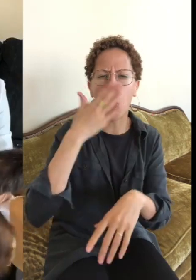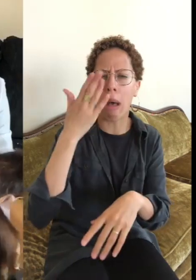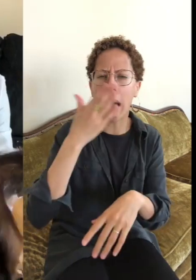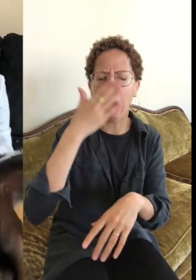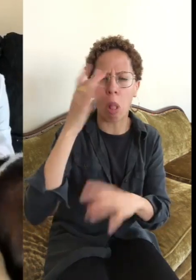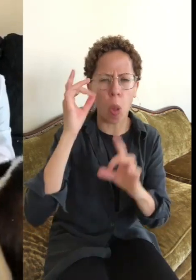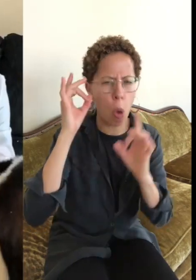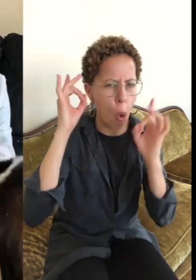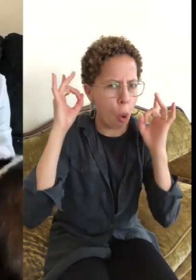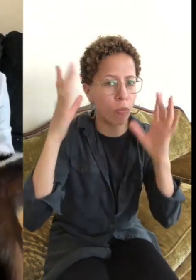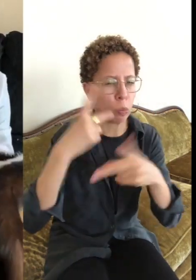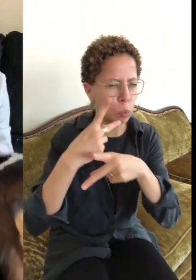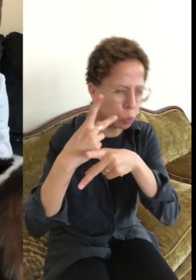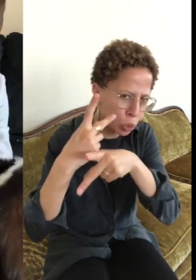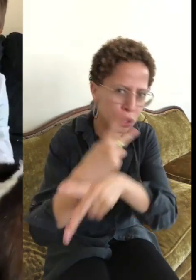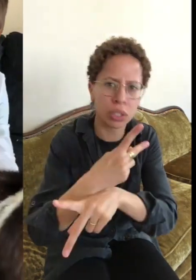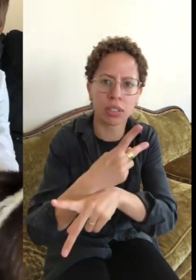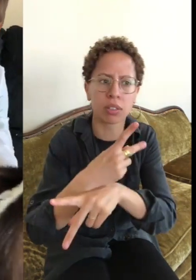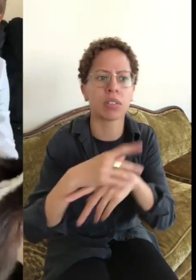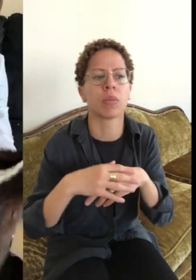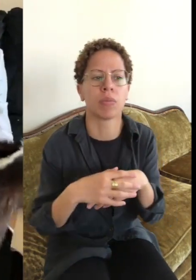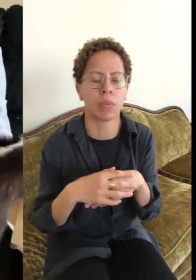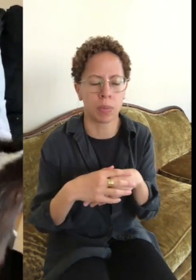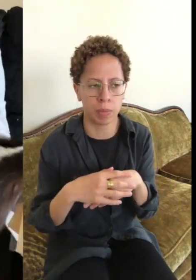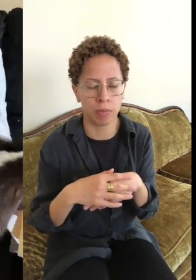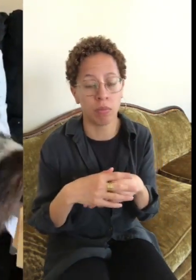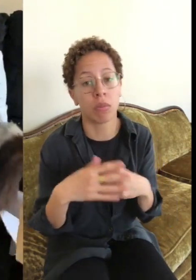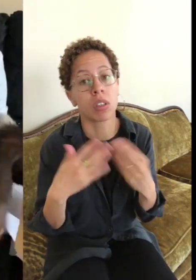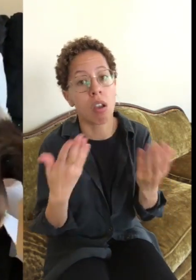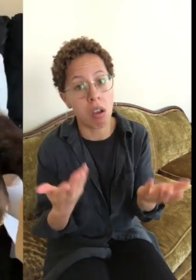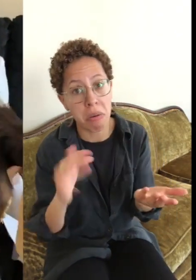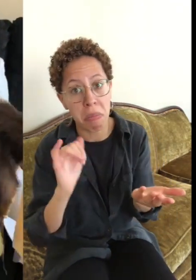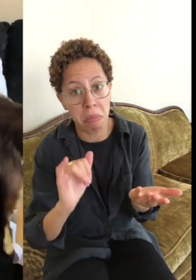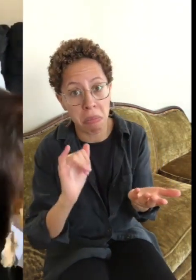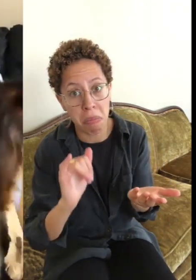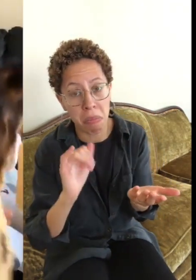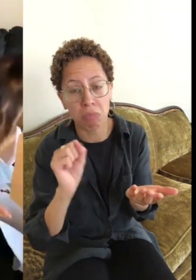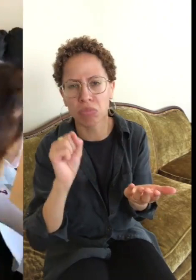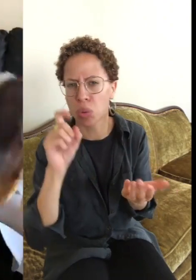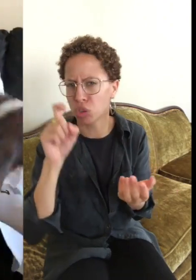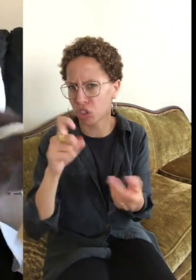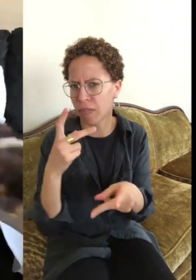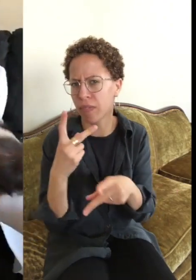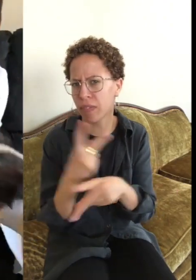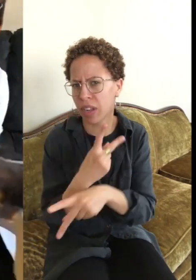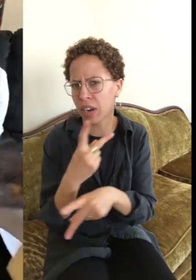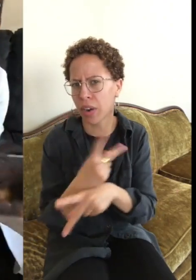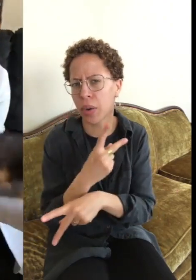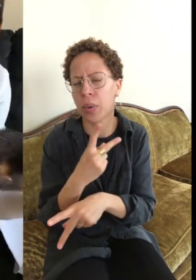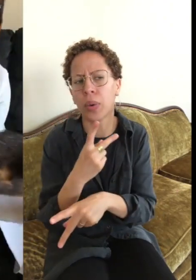Oh, so then what we should do is find out what exactly is in a skunk's spray.